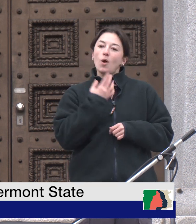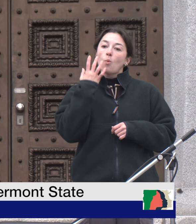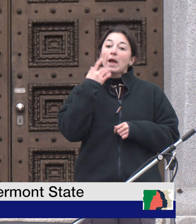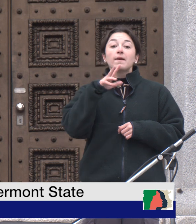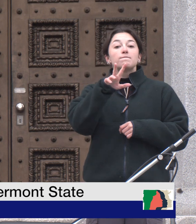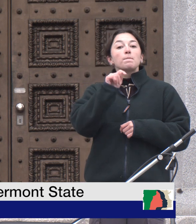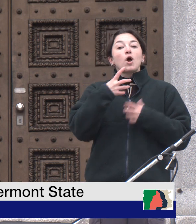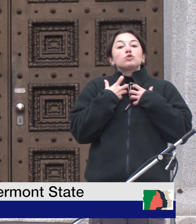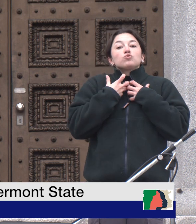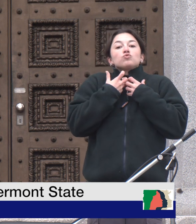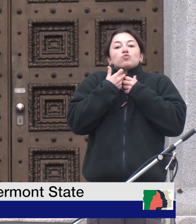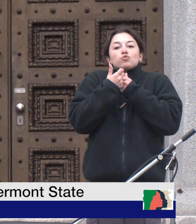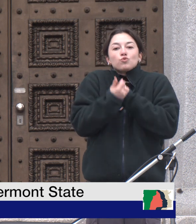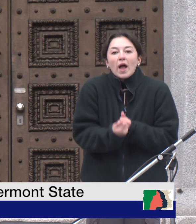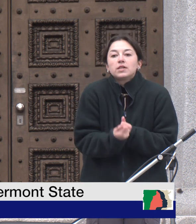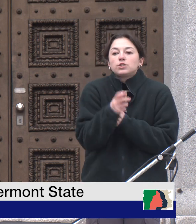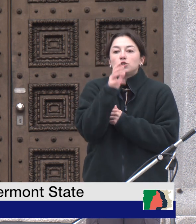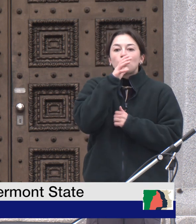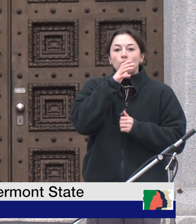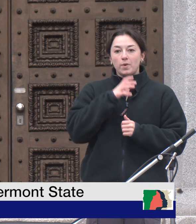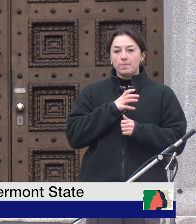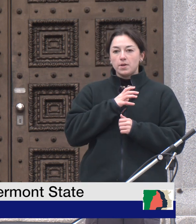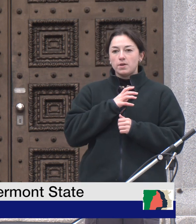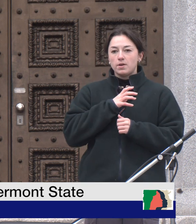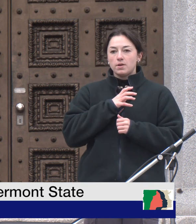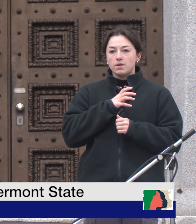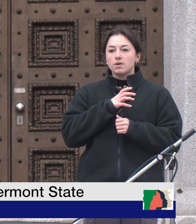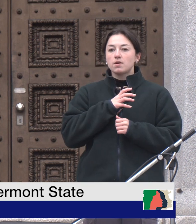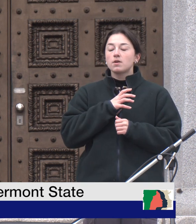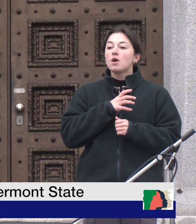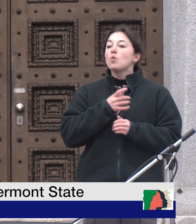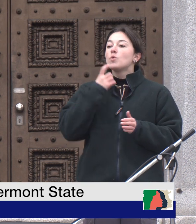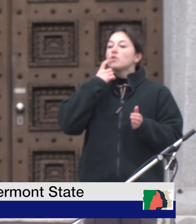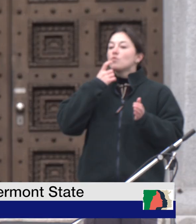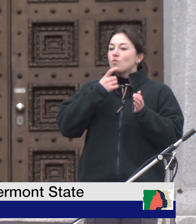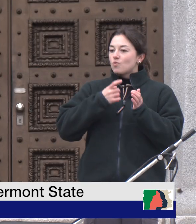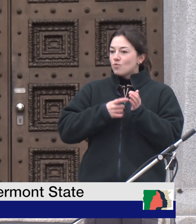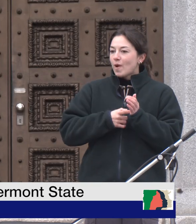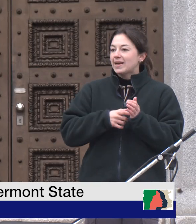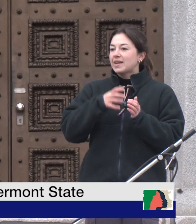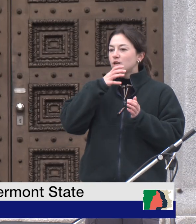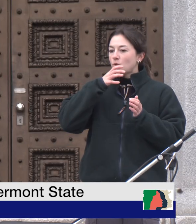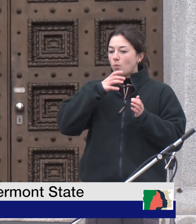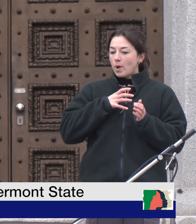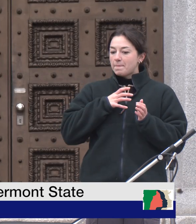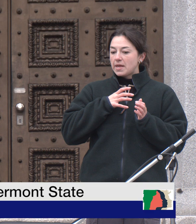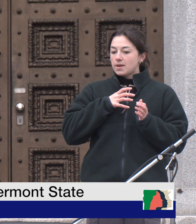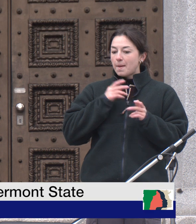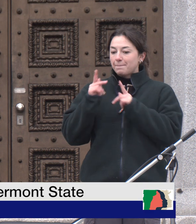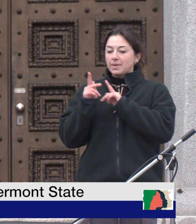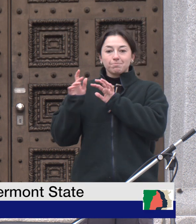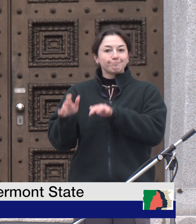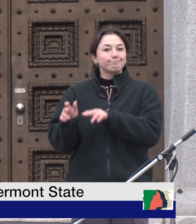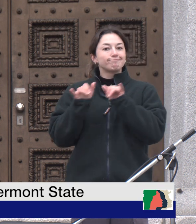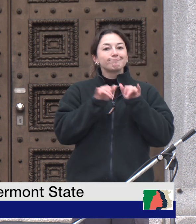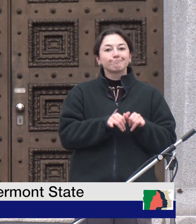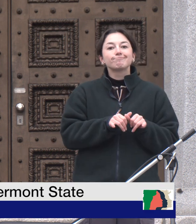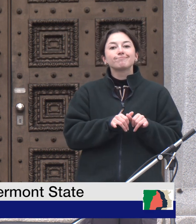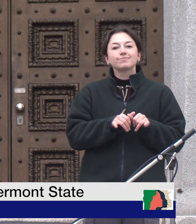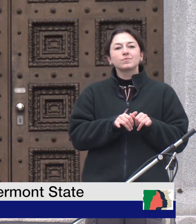trusts women, Vermont recognizes the humanity of women, and Vermont stands up for